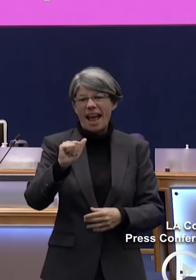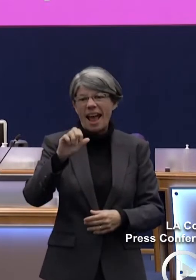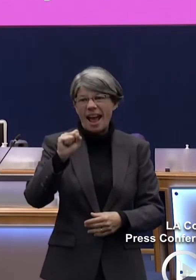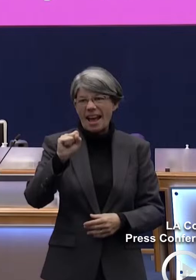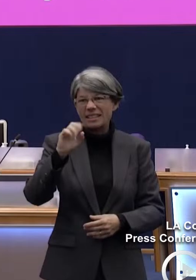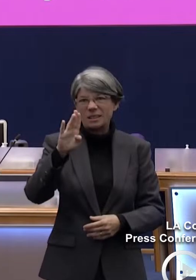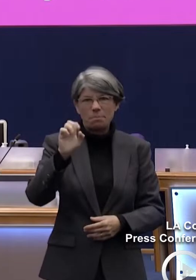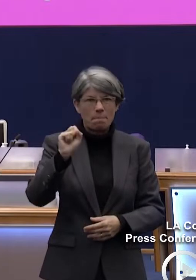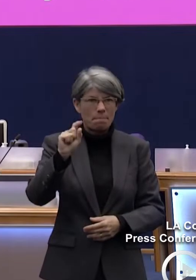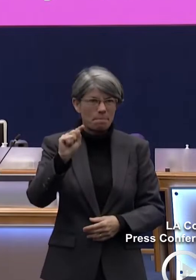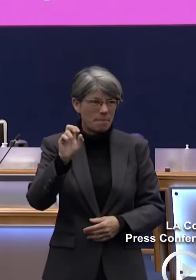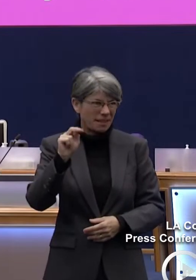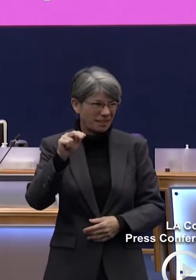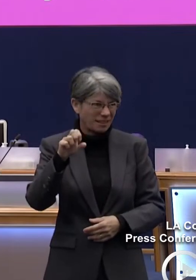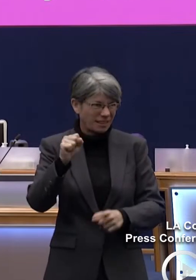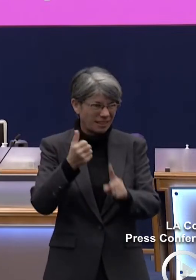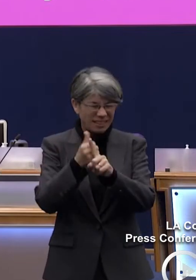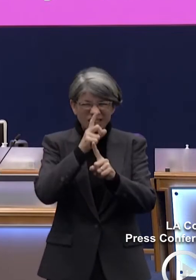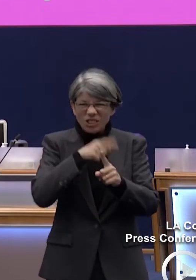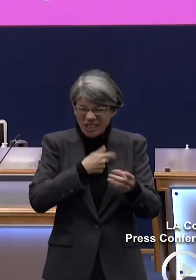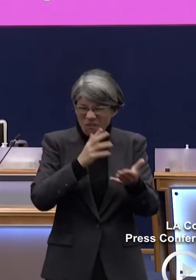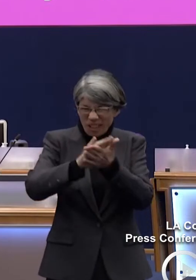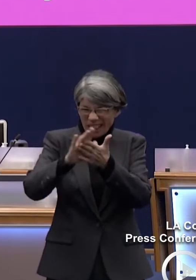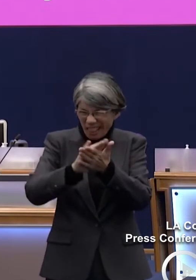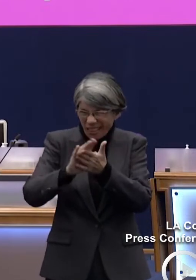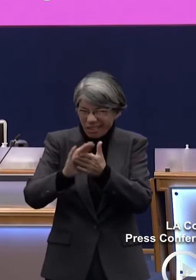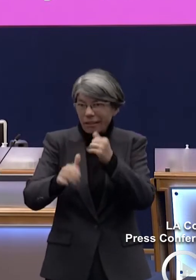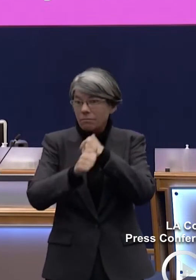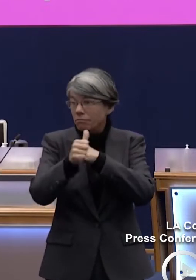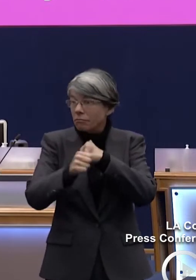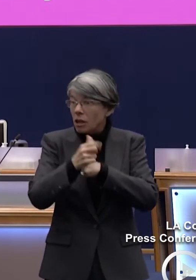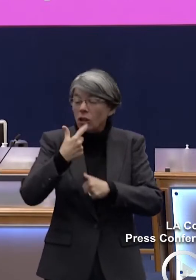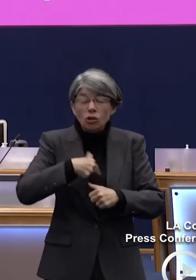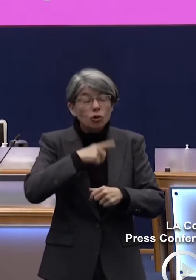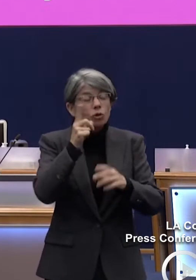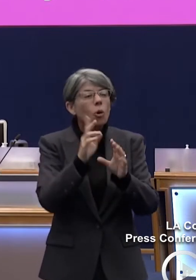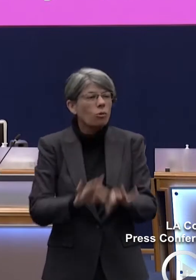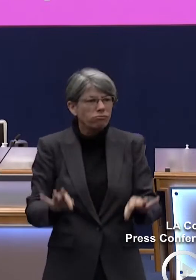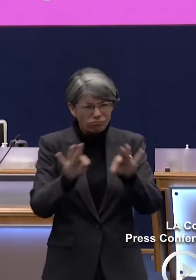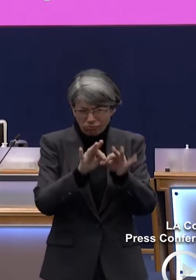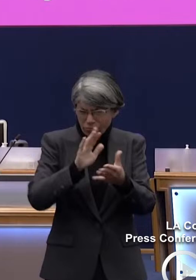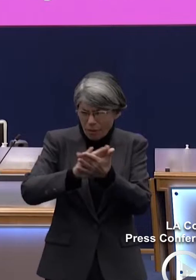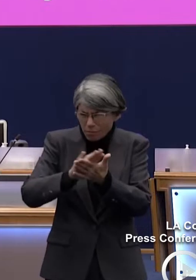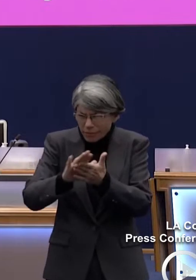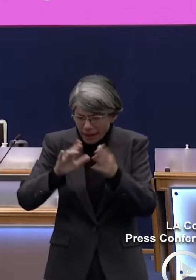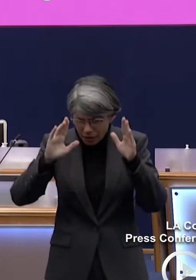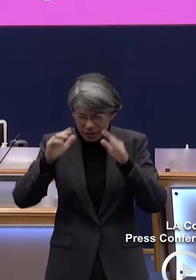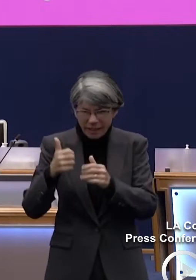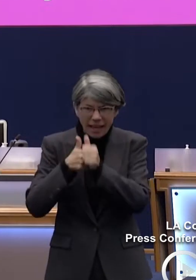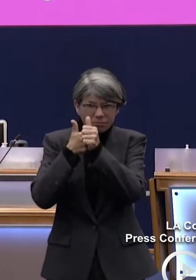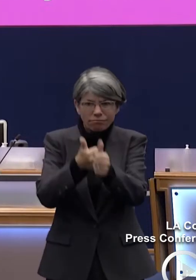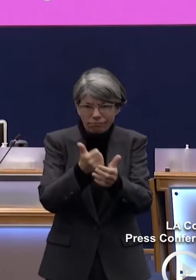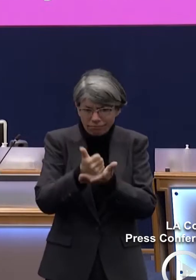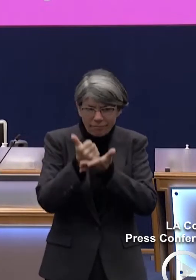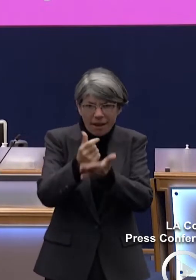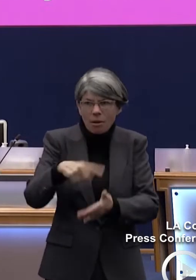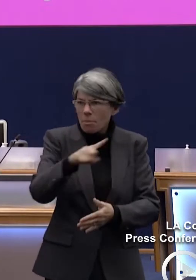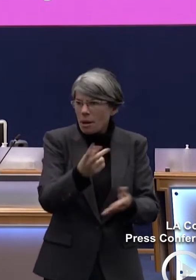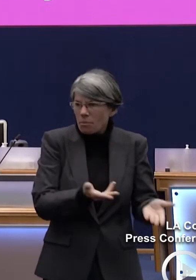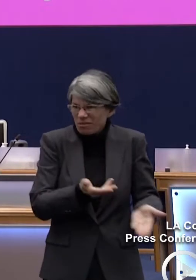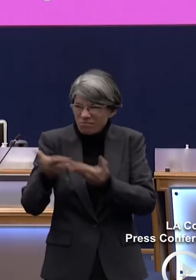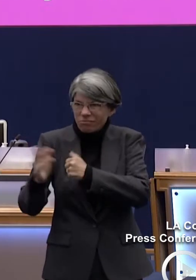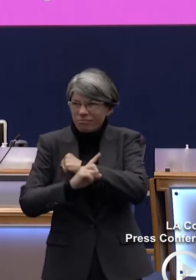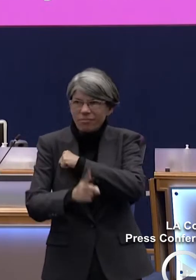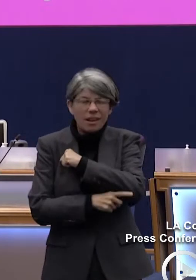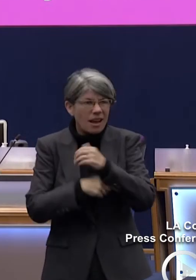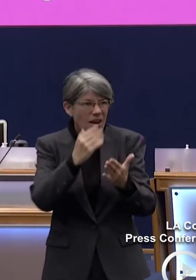actively working to remove the asbestos hazards so that our primary debris crews can go out and follow them to remove the remainder